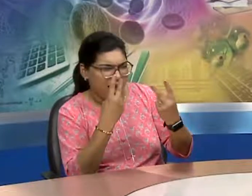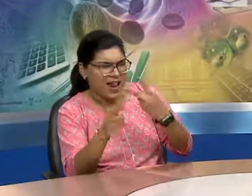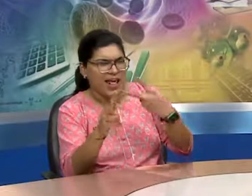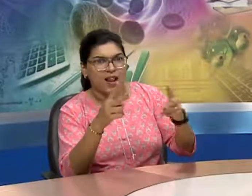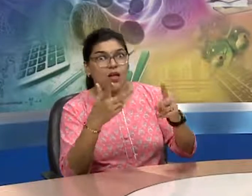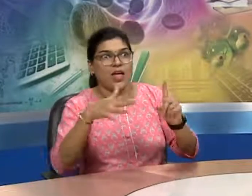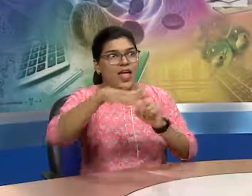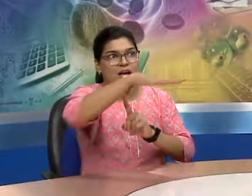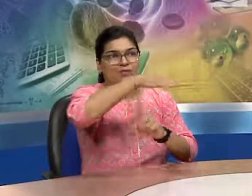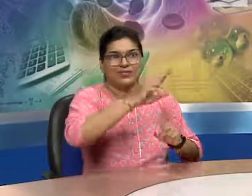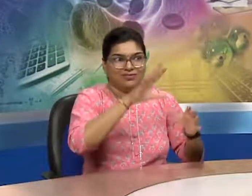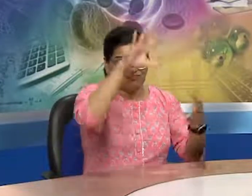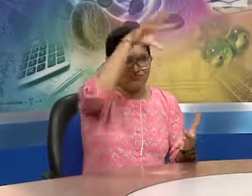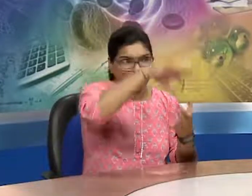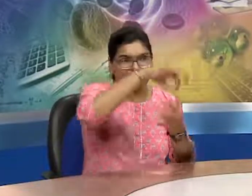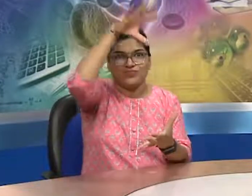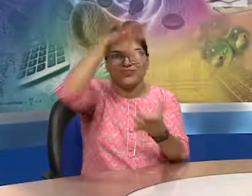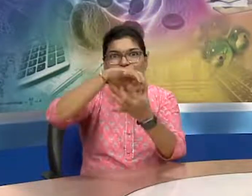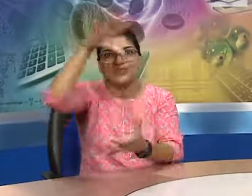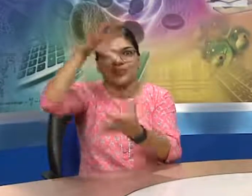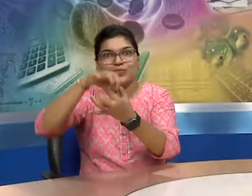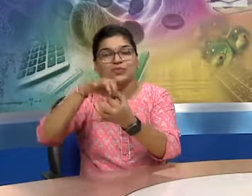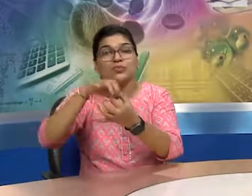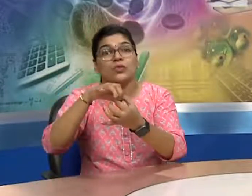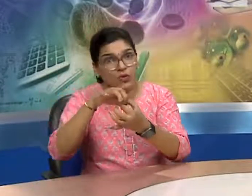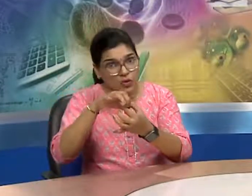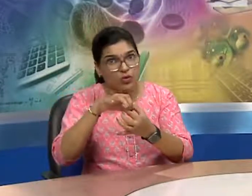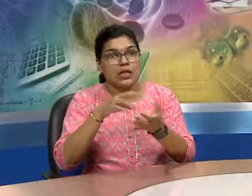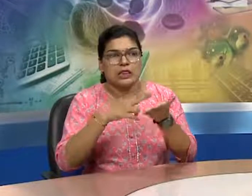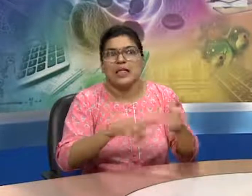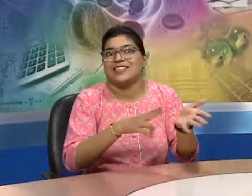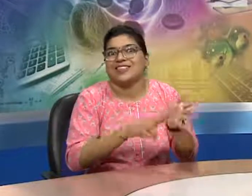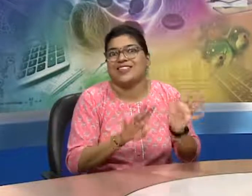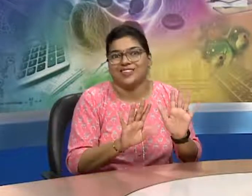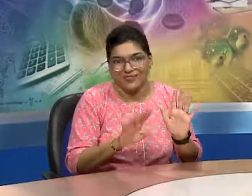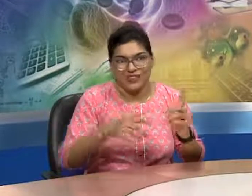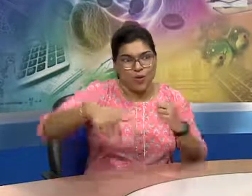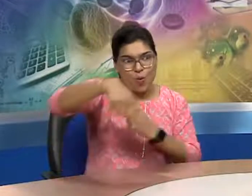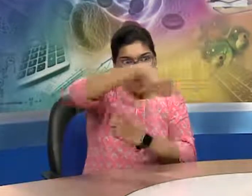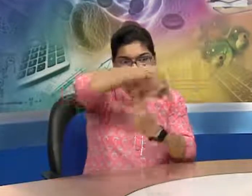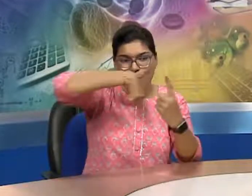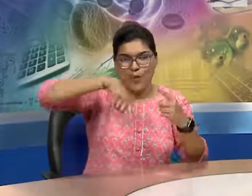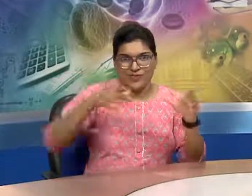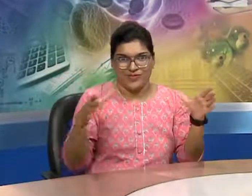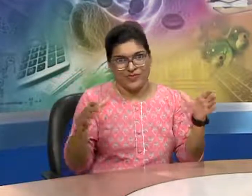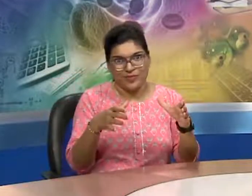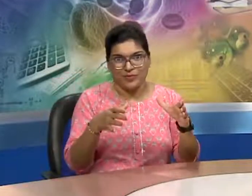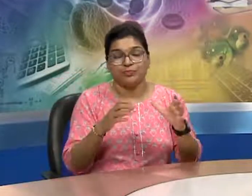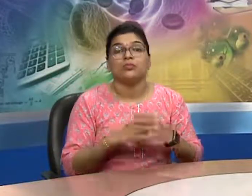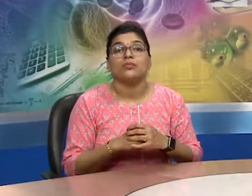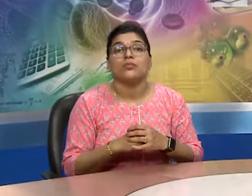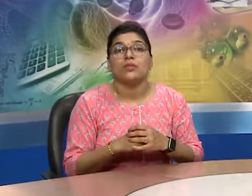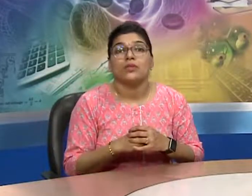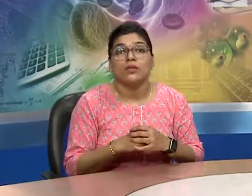environment, they all are divided into distinct life zones on the basis of